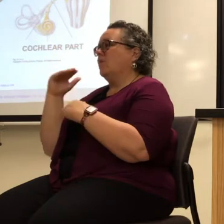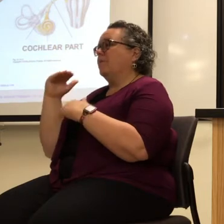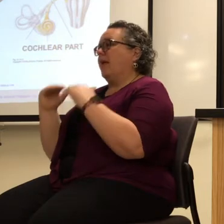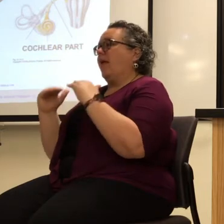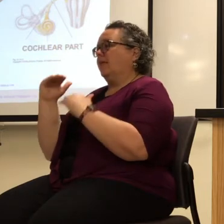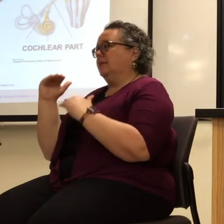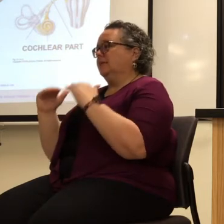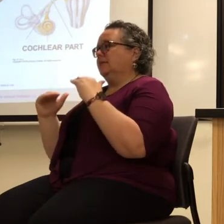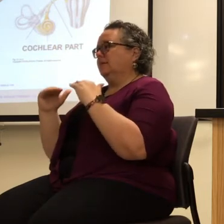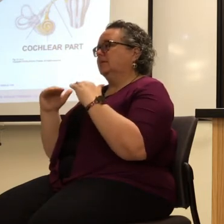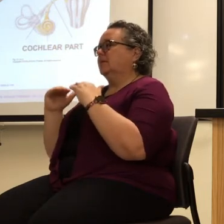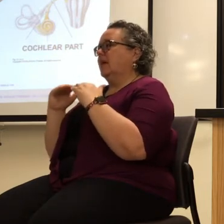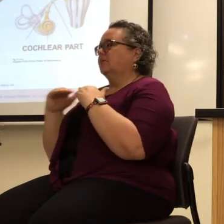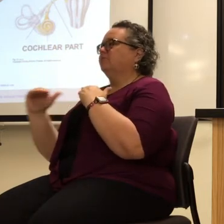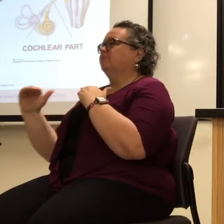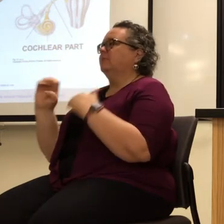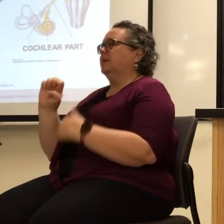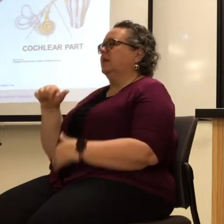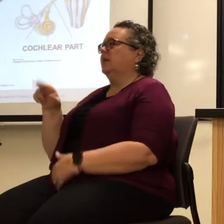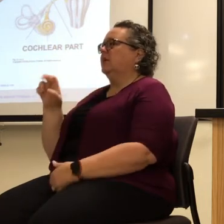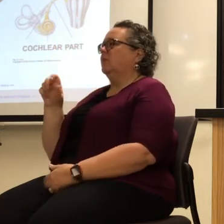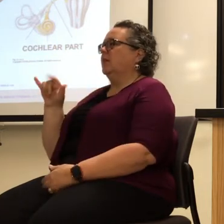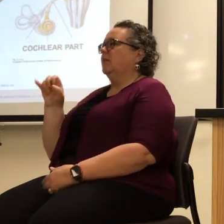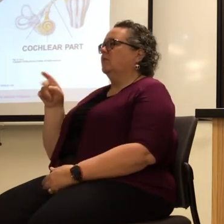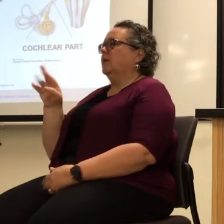balance, equilibrium.